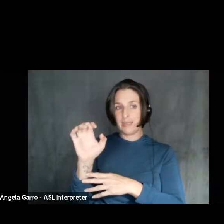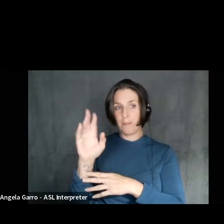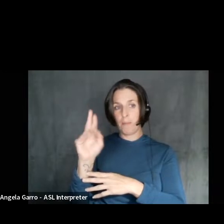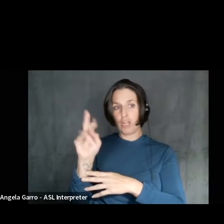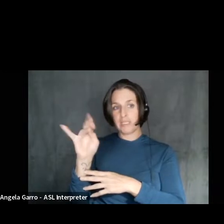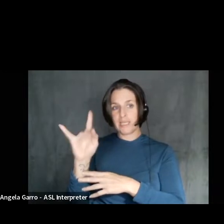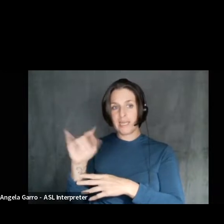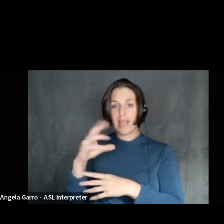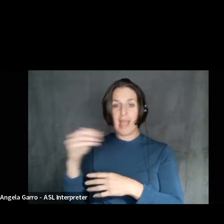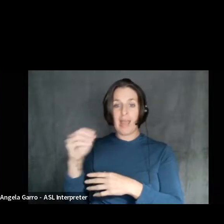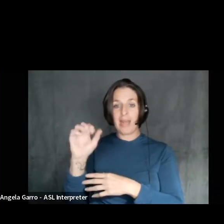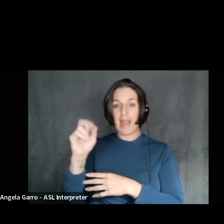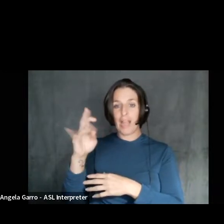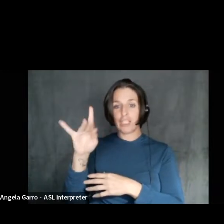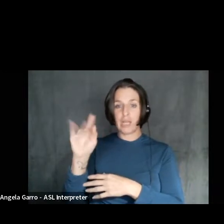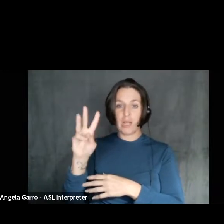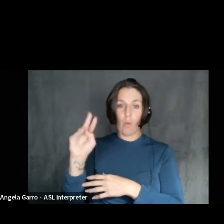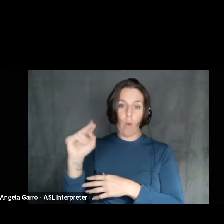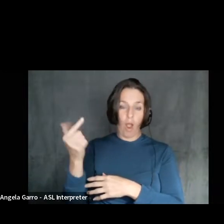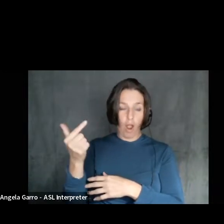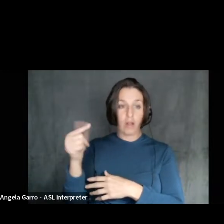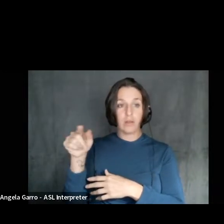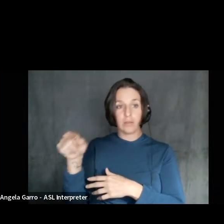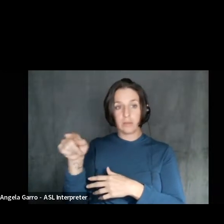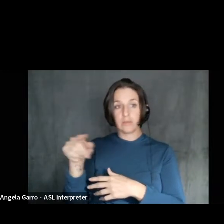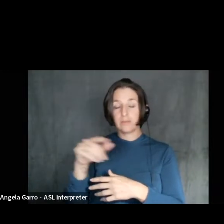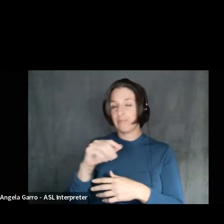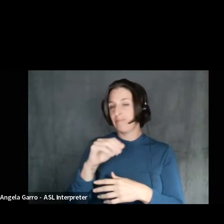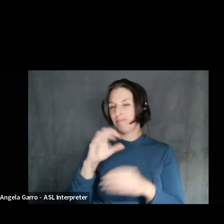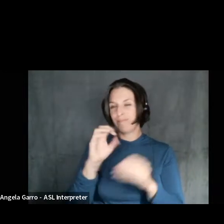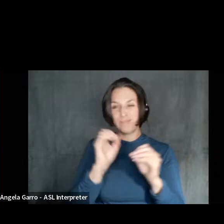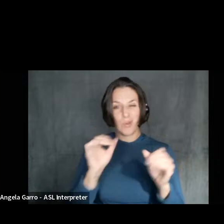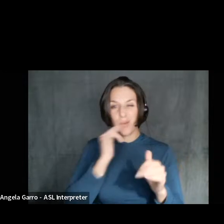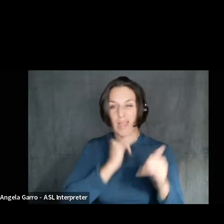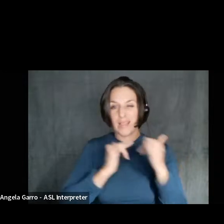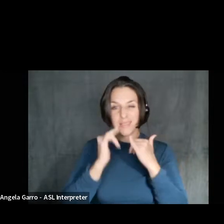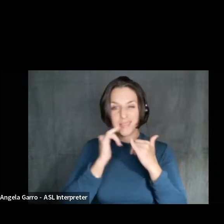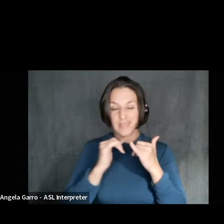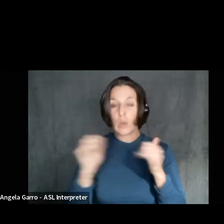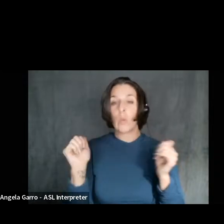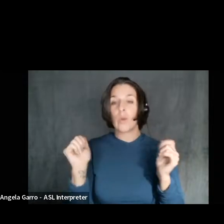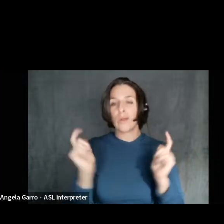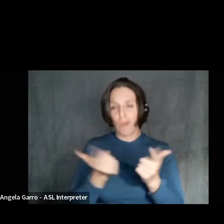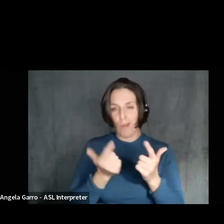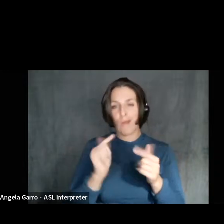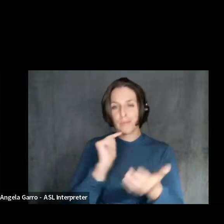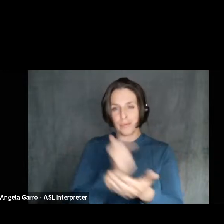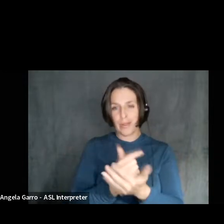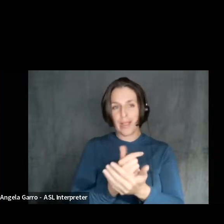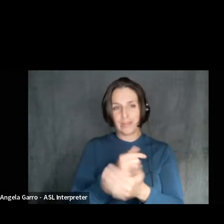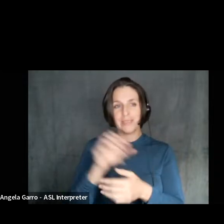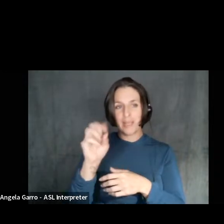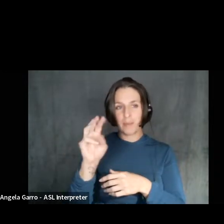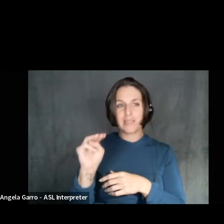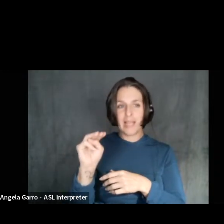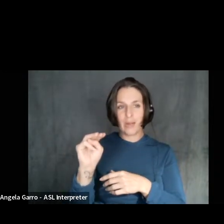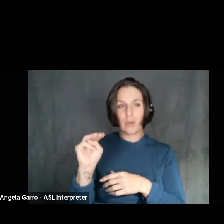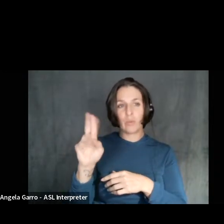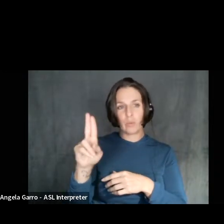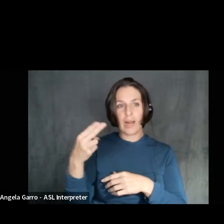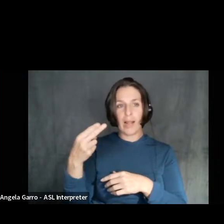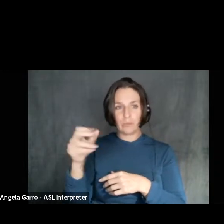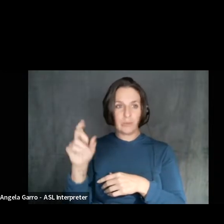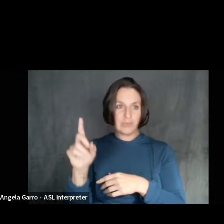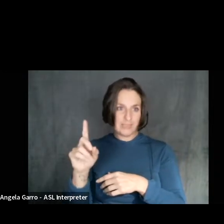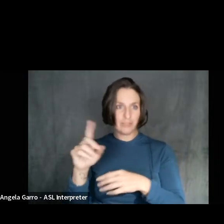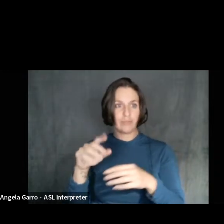crime, Ashley Wong. I think it's no coincidence that we are all graduates of the San Mateo Union High School District to begin with.